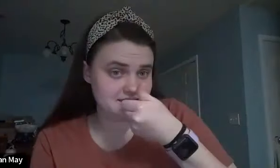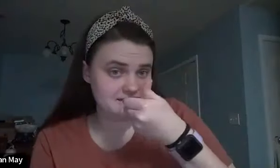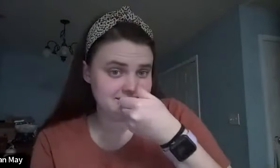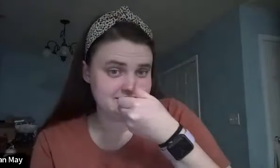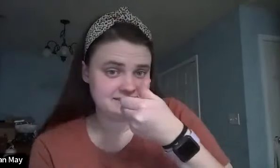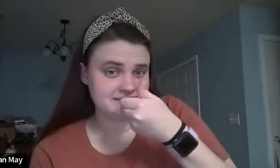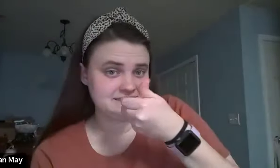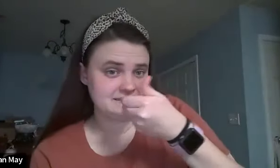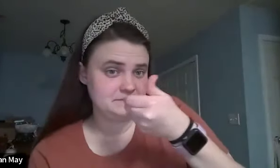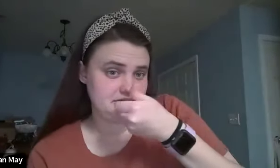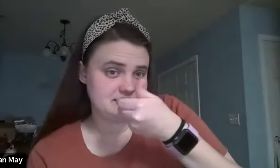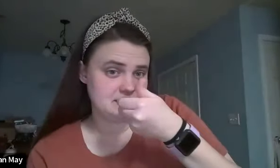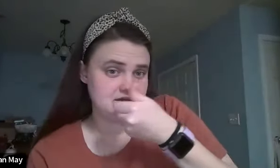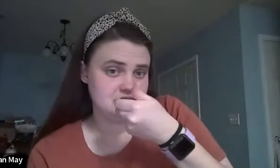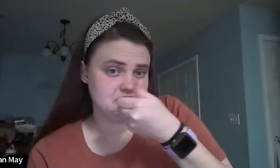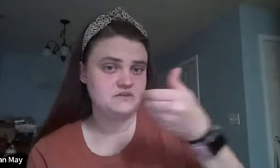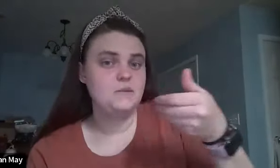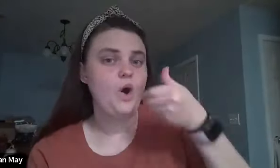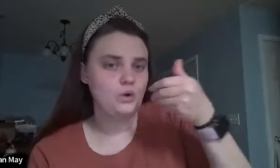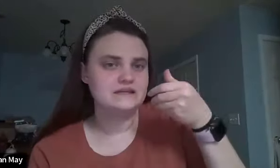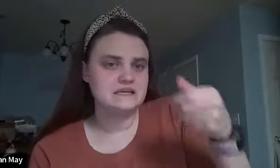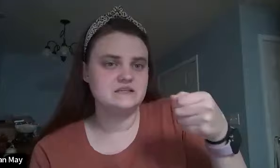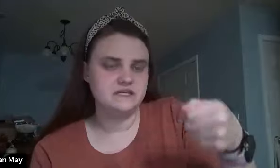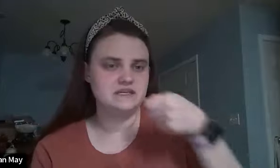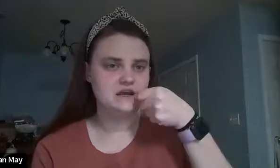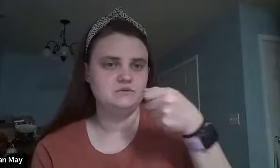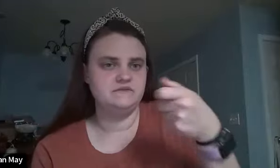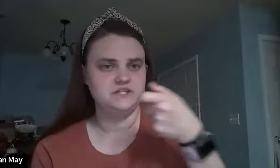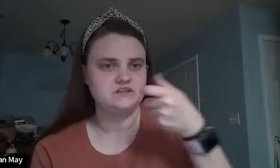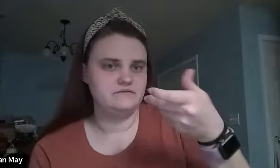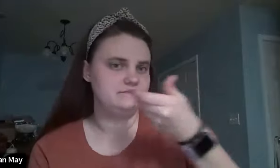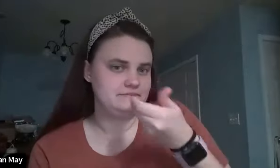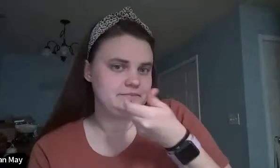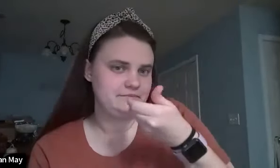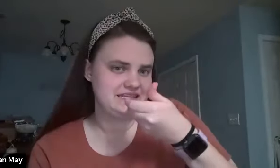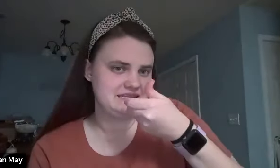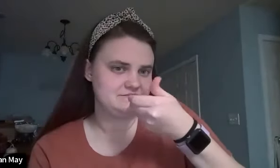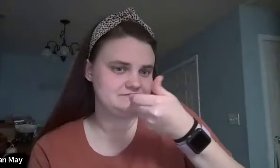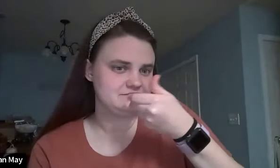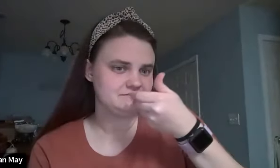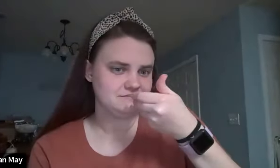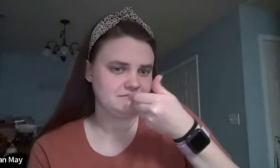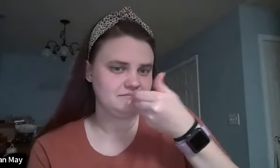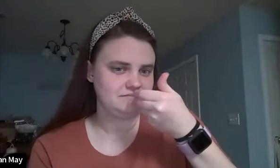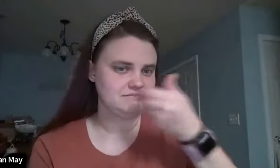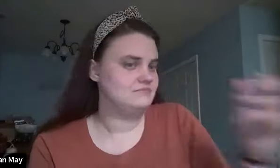Pizza. Pizza. So think about holding a slice of pizza and how you would feed yourself it. Pizza.